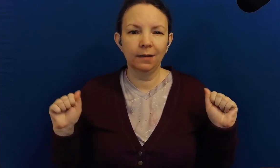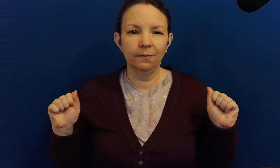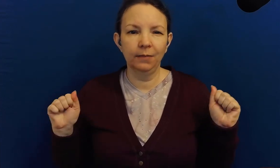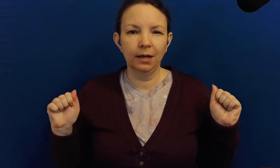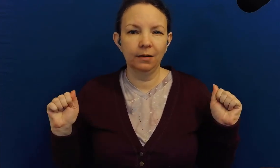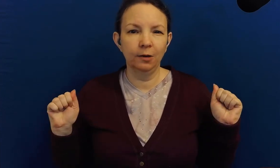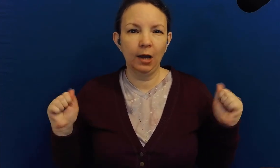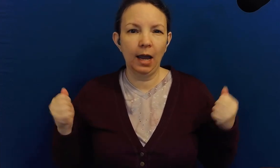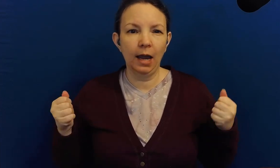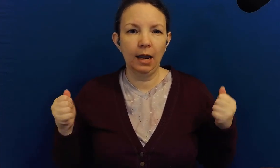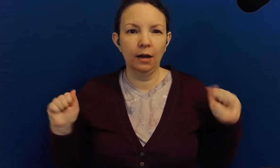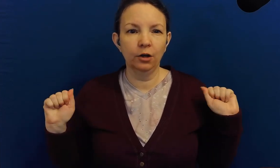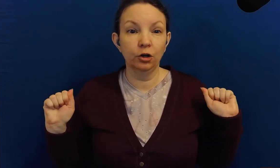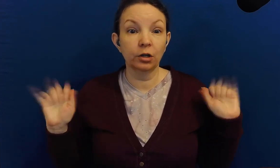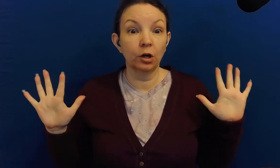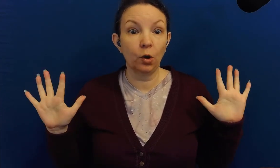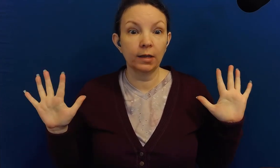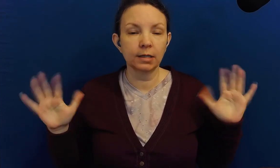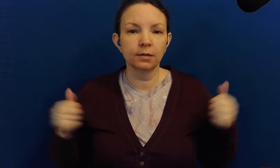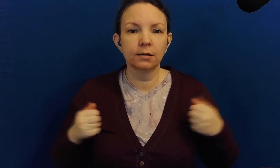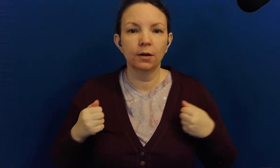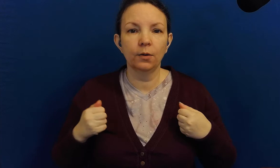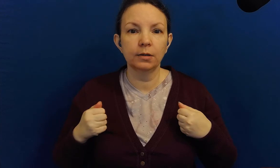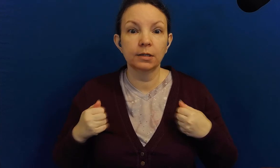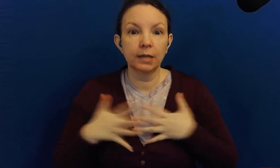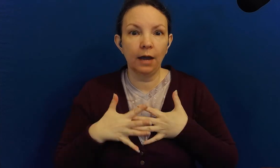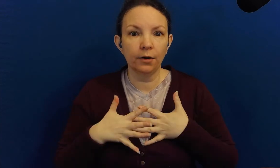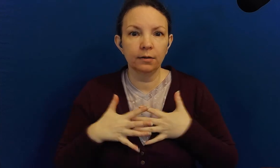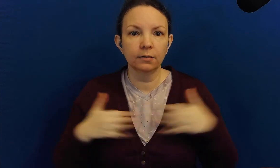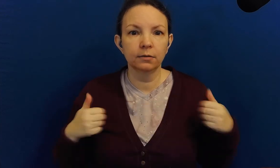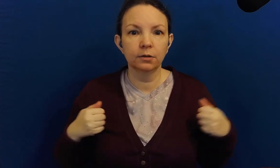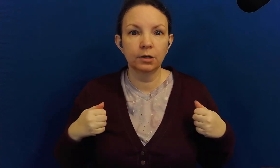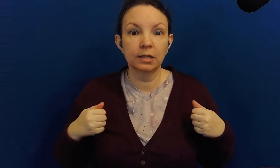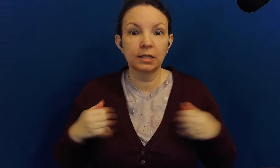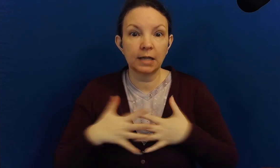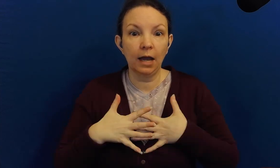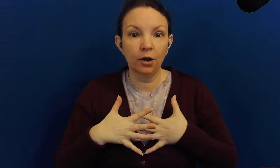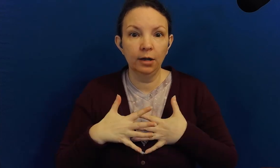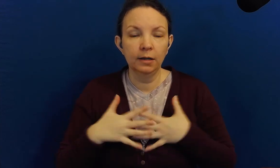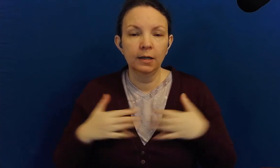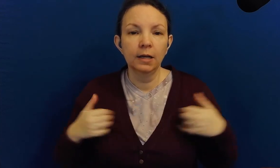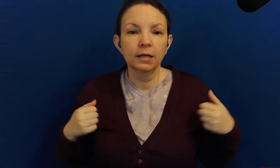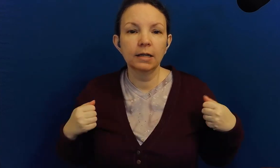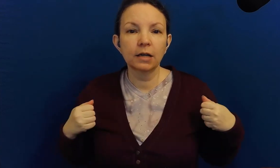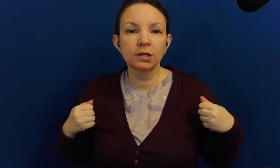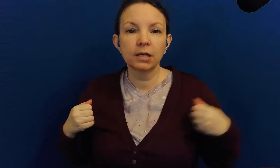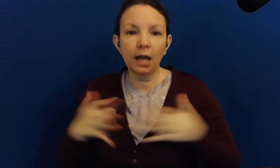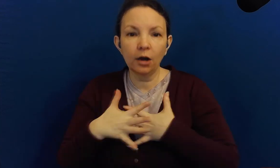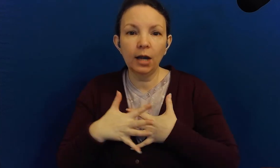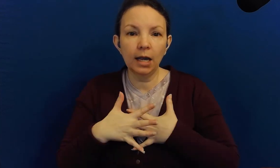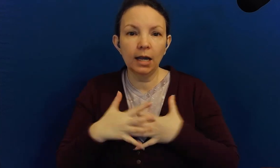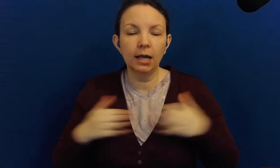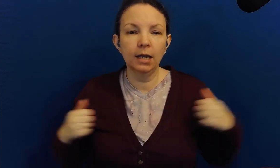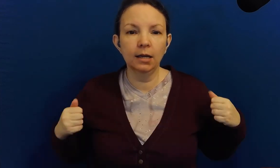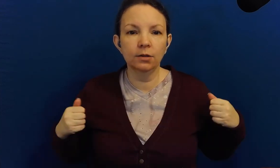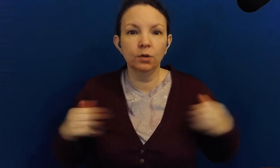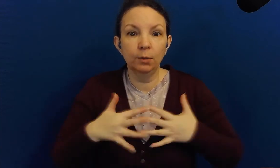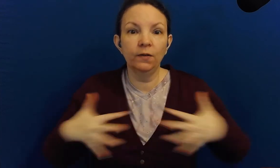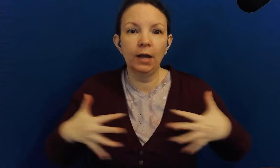make your A, and you're just going to go this. So scared. So you get scared. Now scary is you moving your hands back